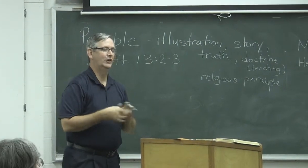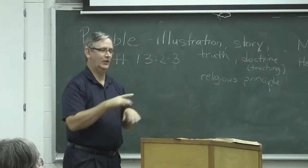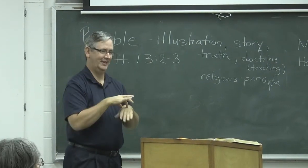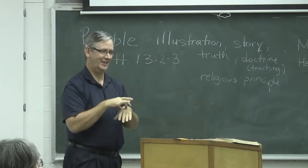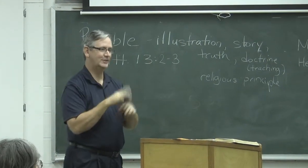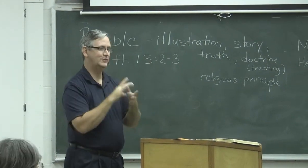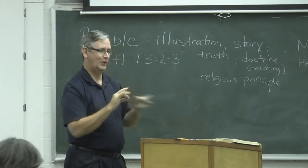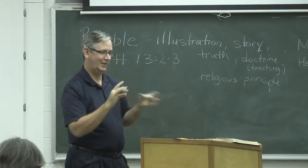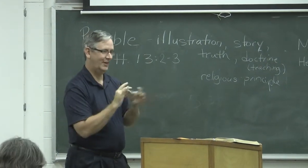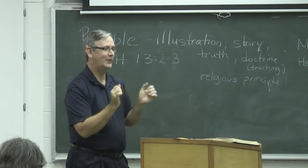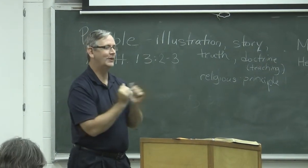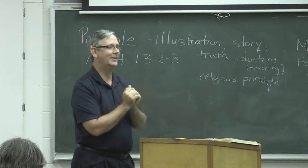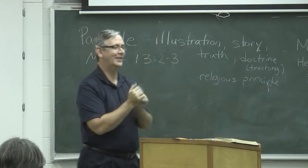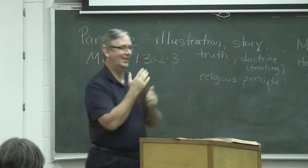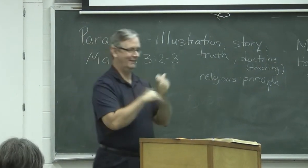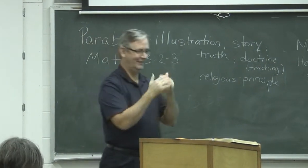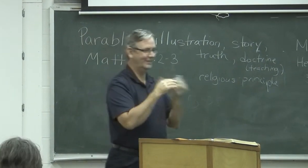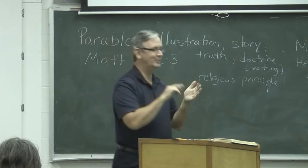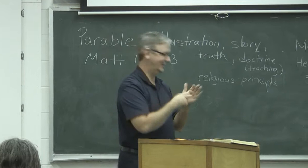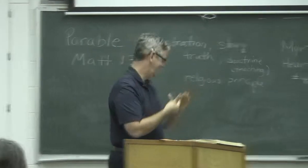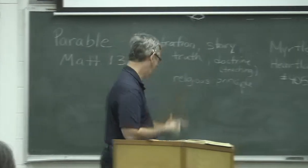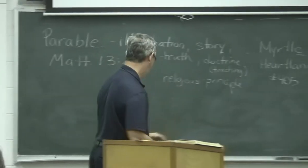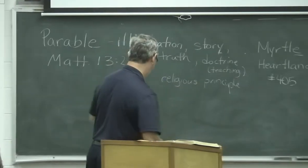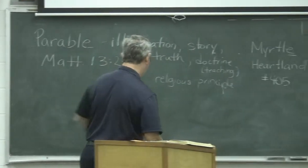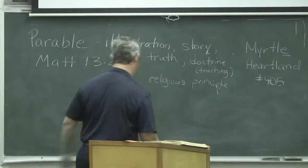earthly story with a heavenly meaning.